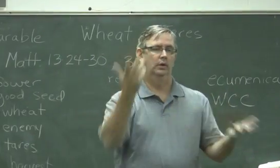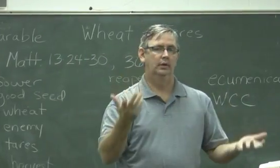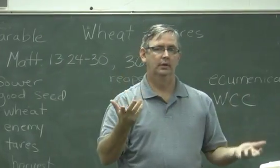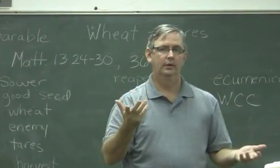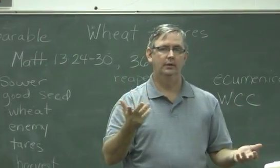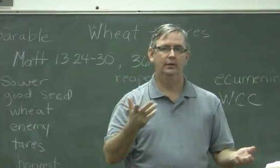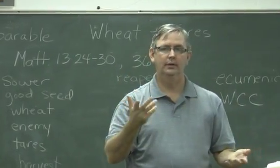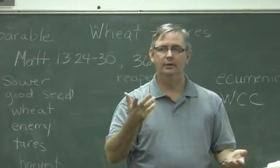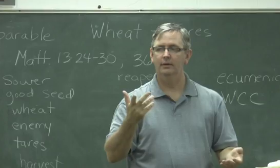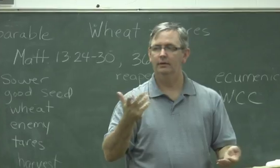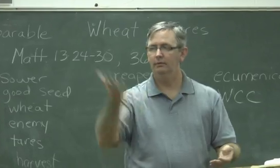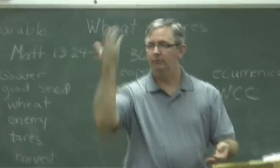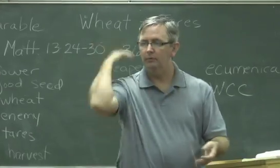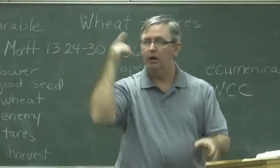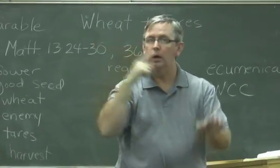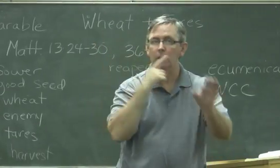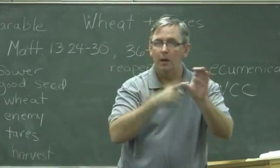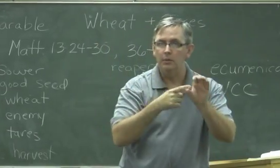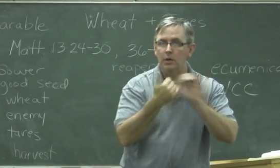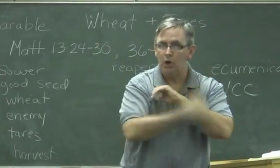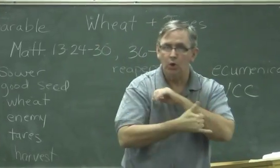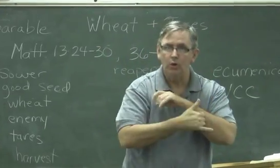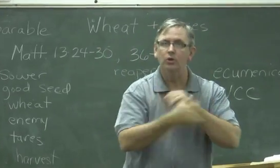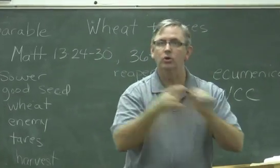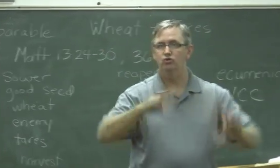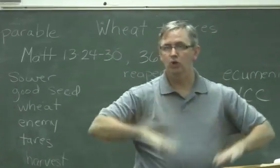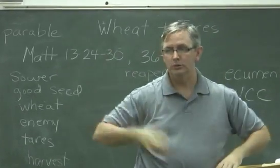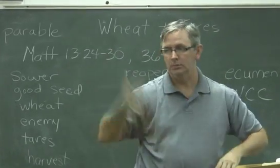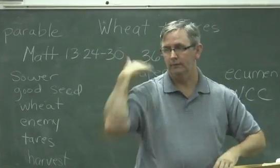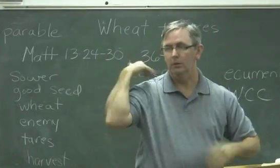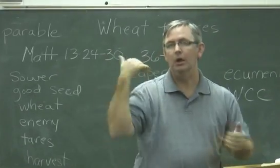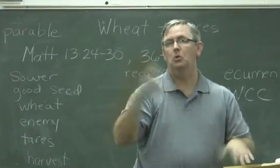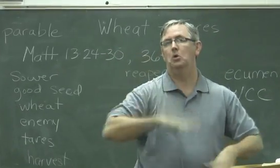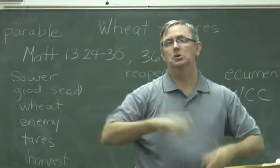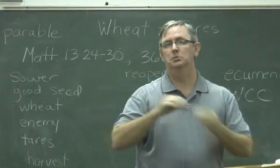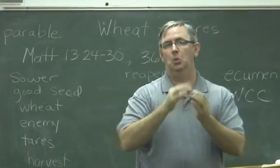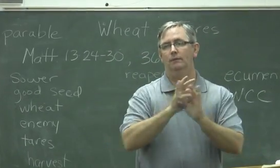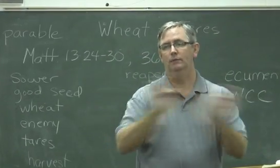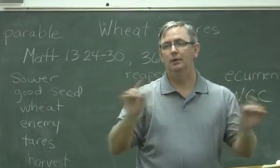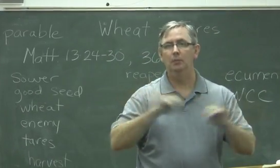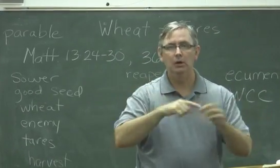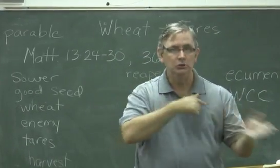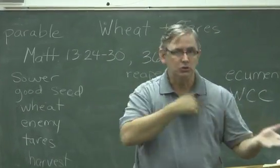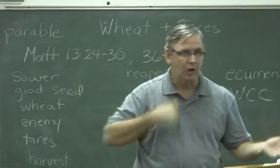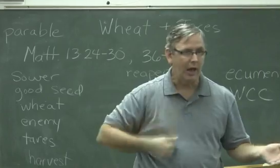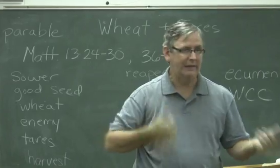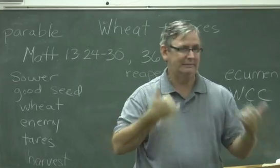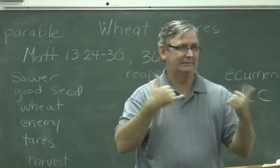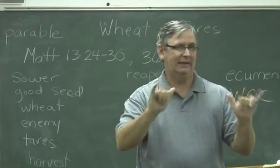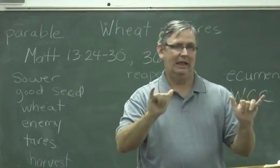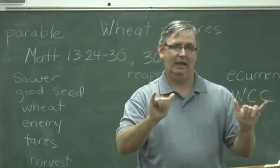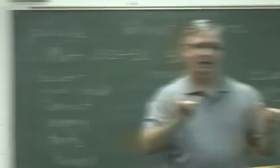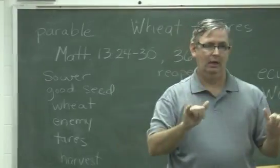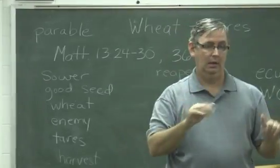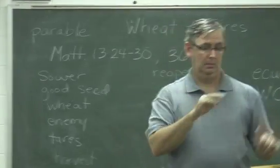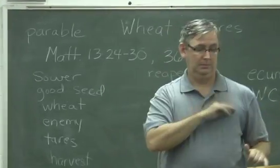the church will be separated or destroyed. And mostly this is happening in communist